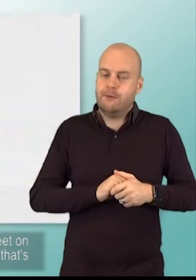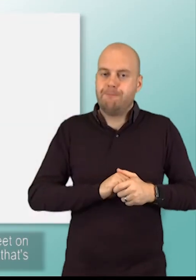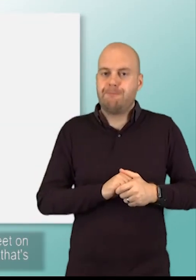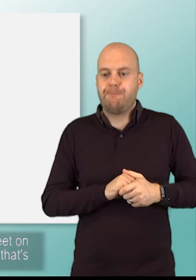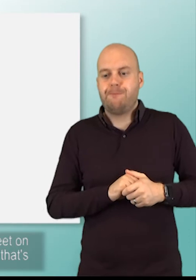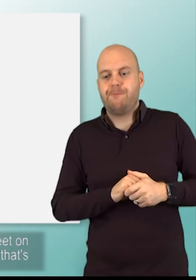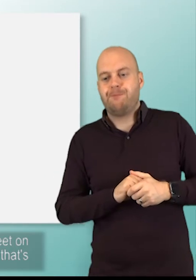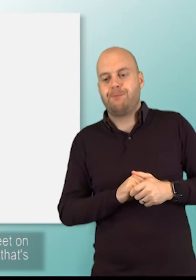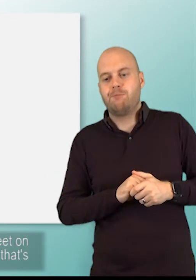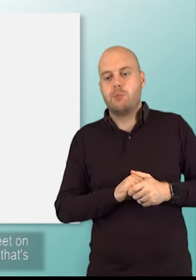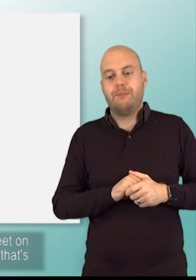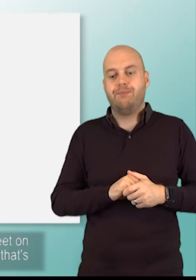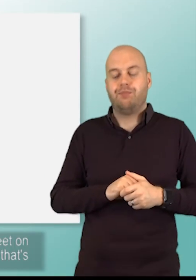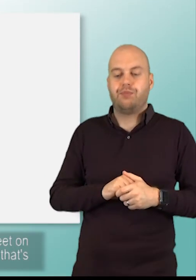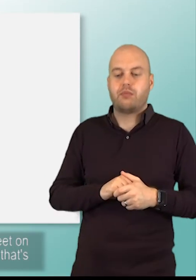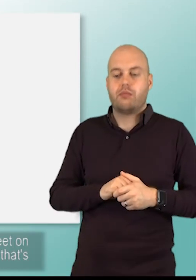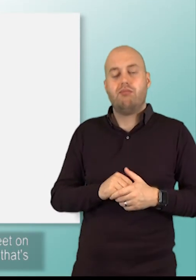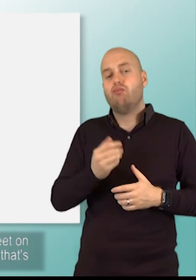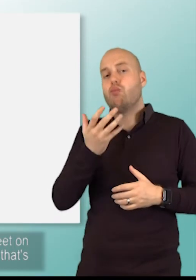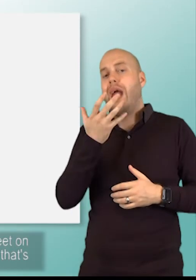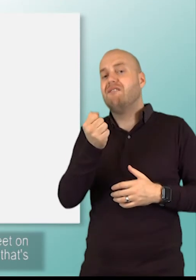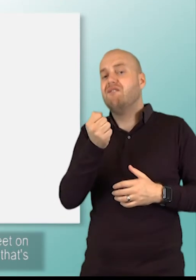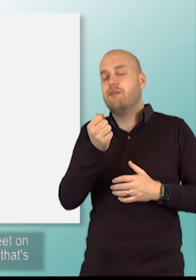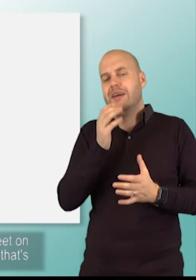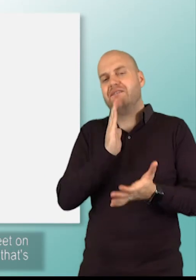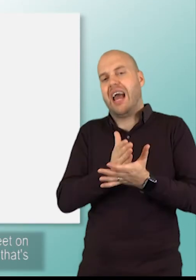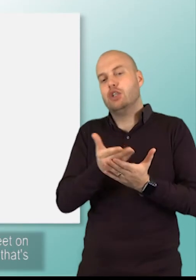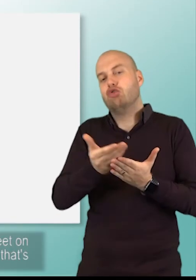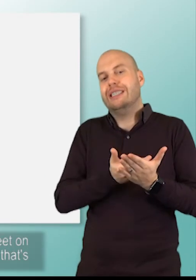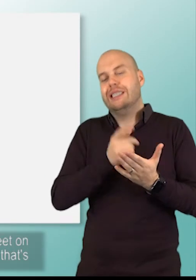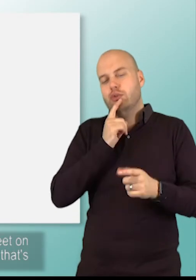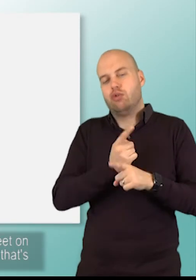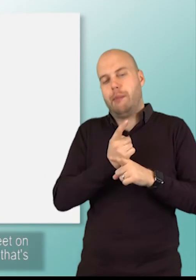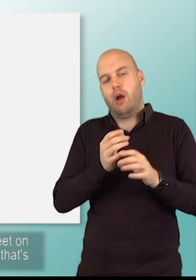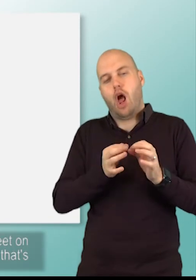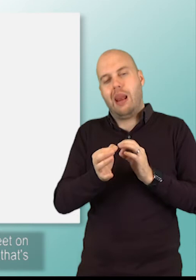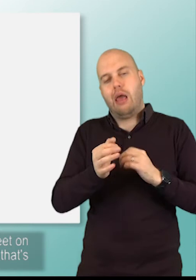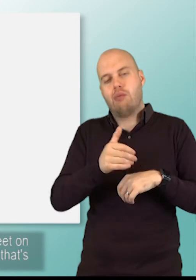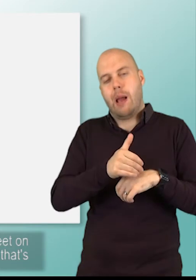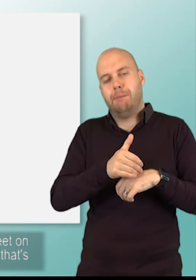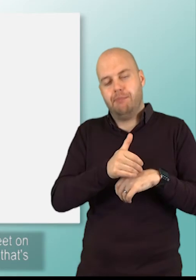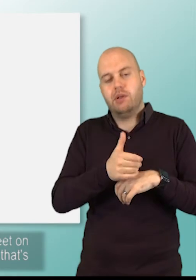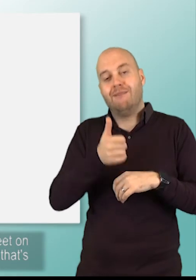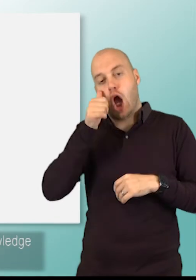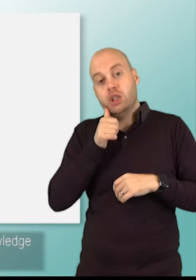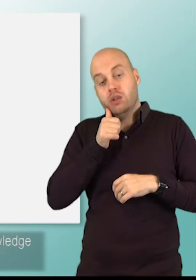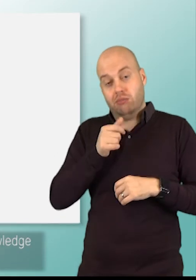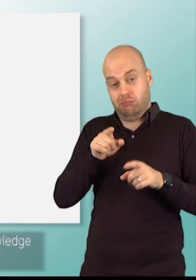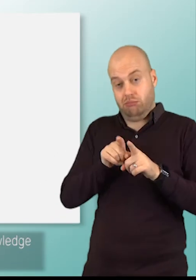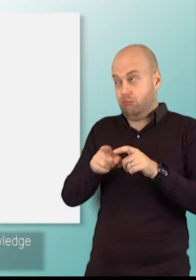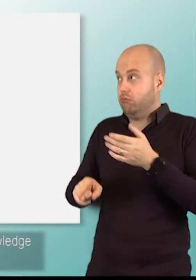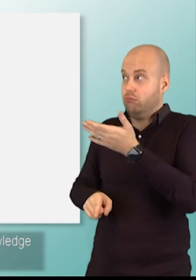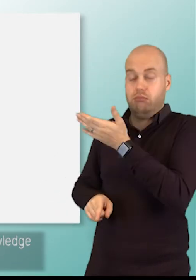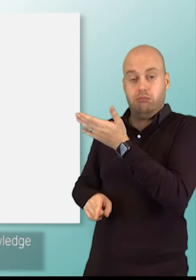We do have a fact sheet on this, both on cybercrime and on fraud, so if you think that's something you